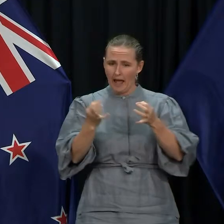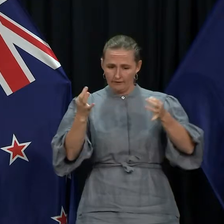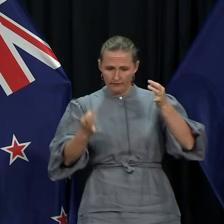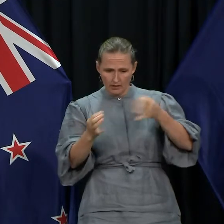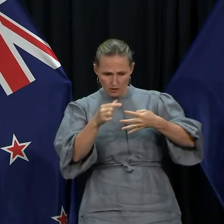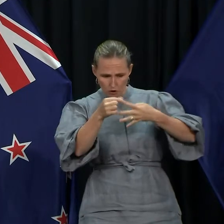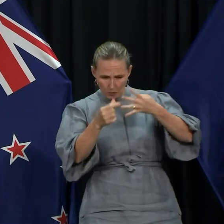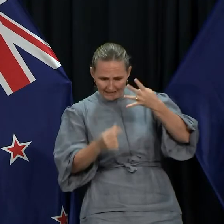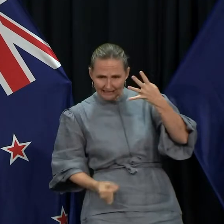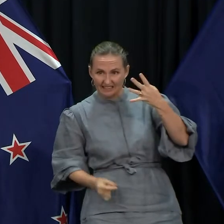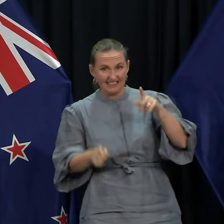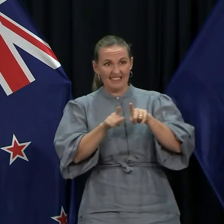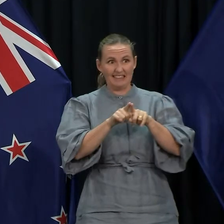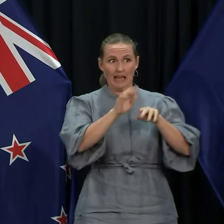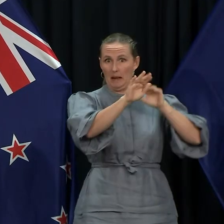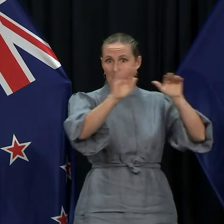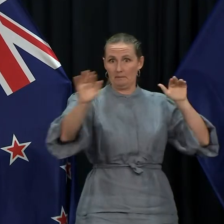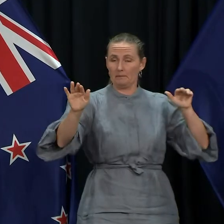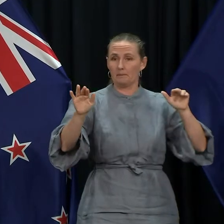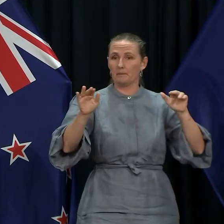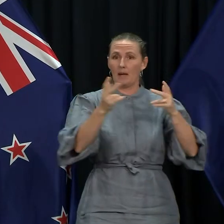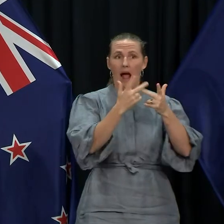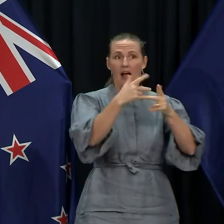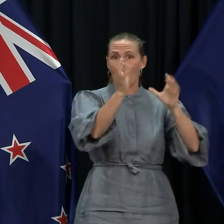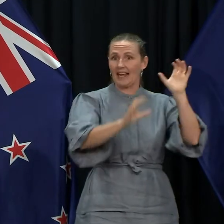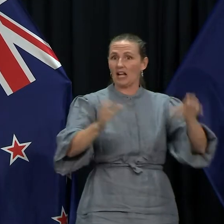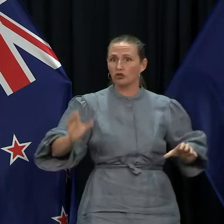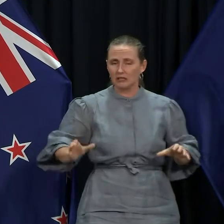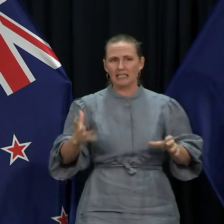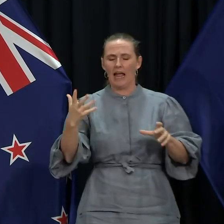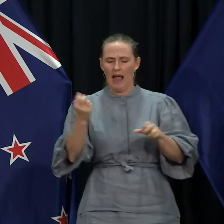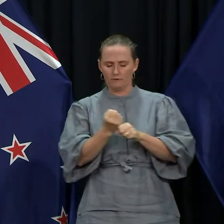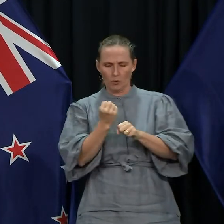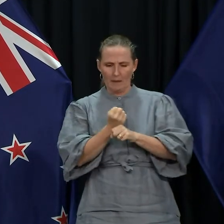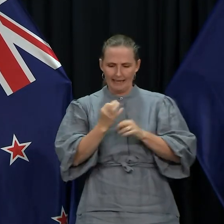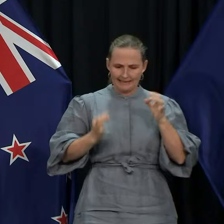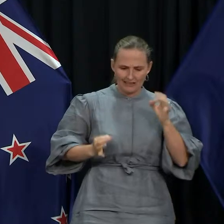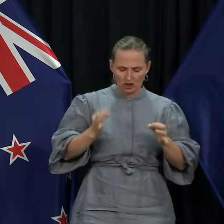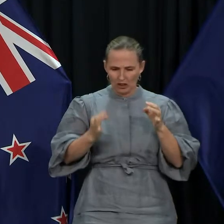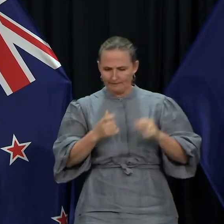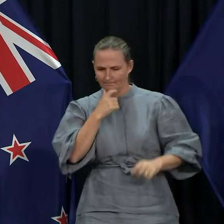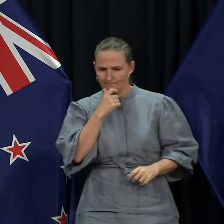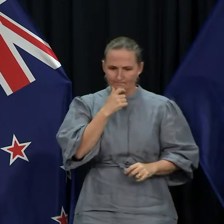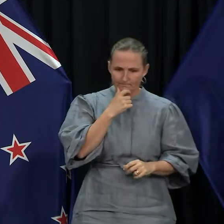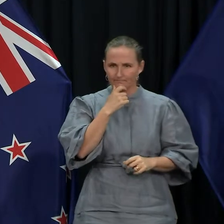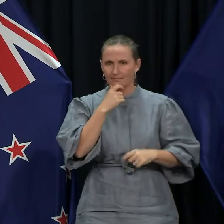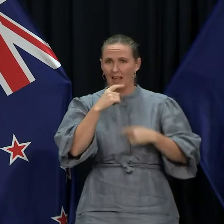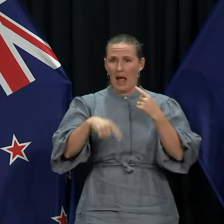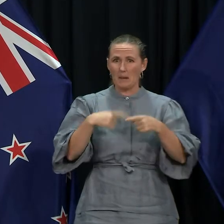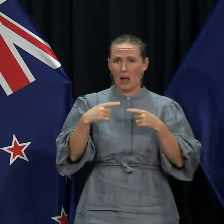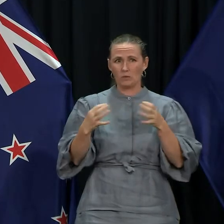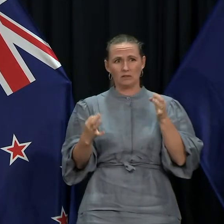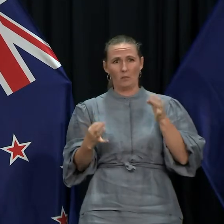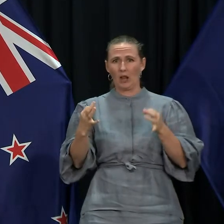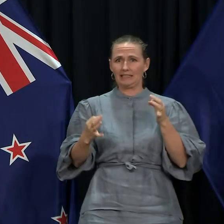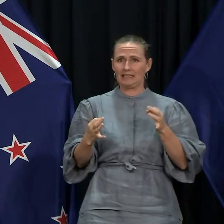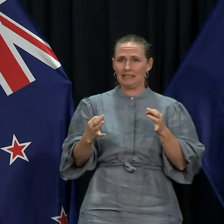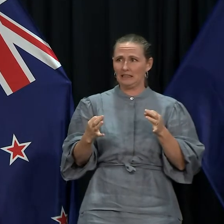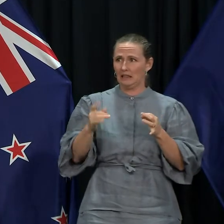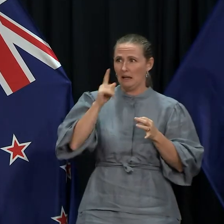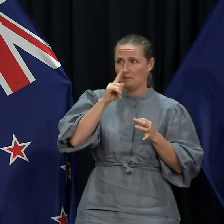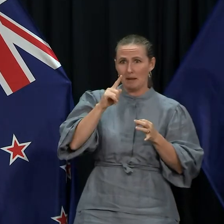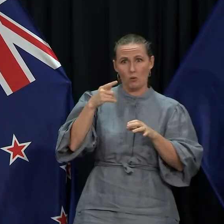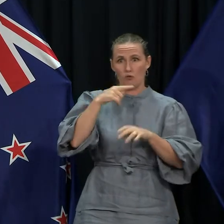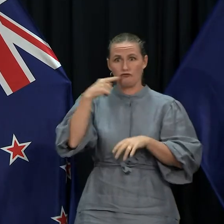every other country, around diplomatic tools. To be honest, my view is that we